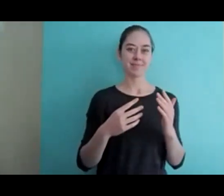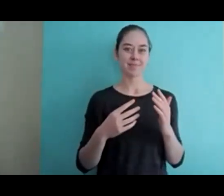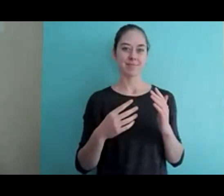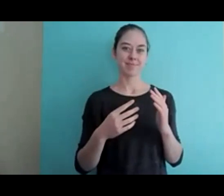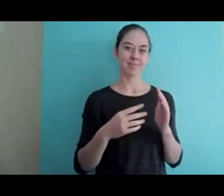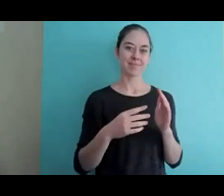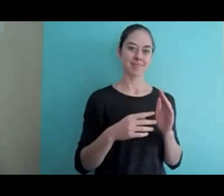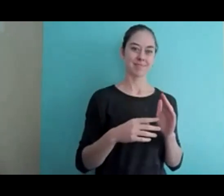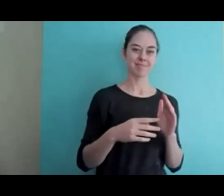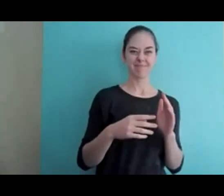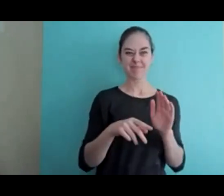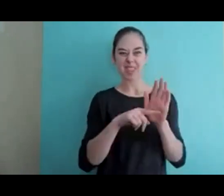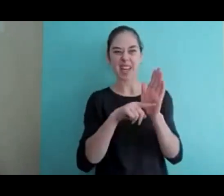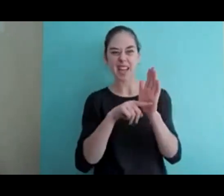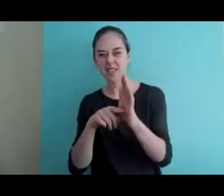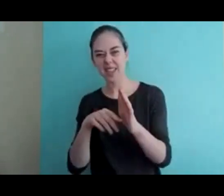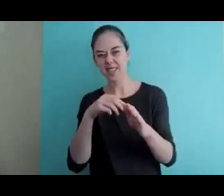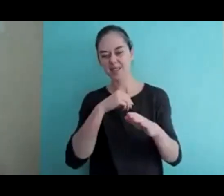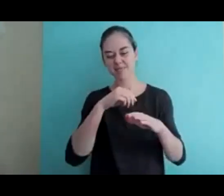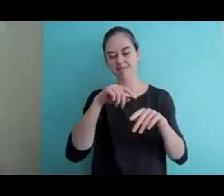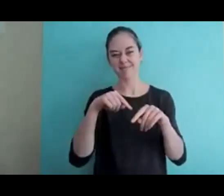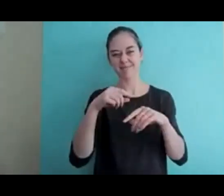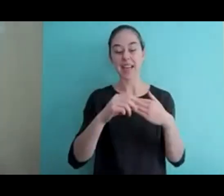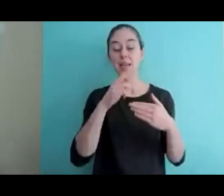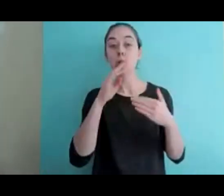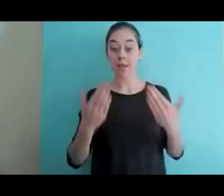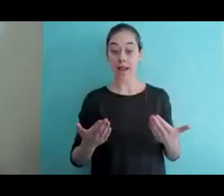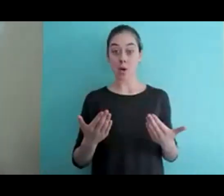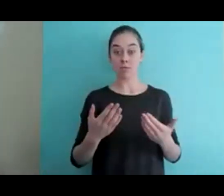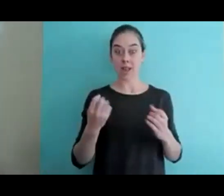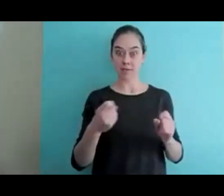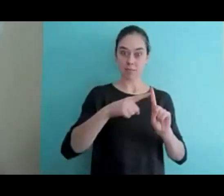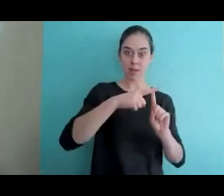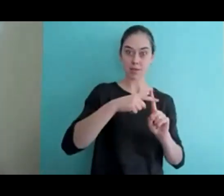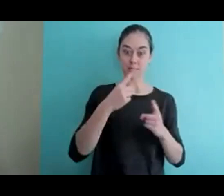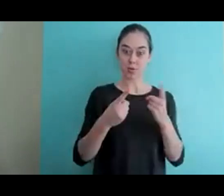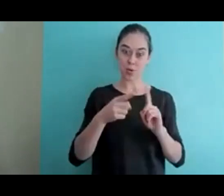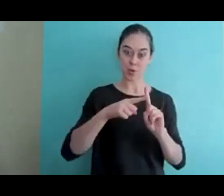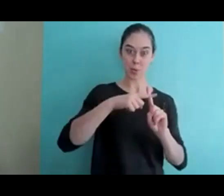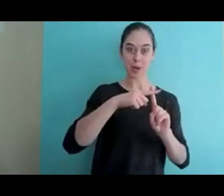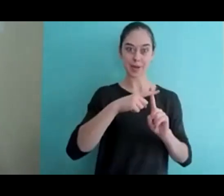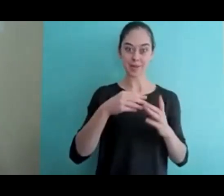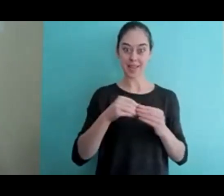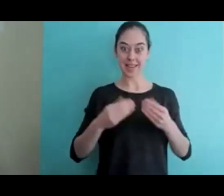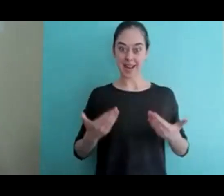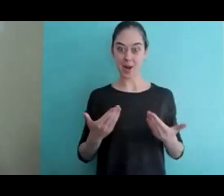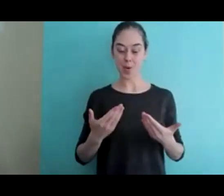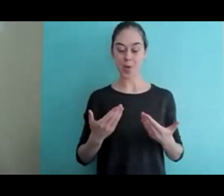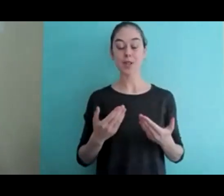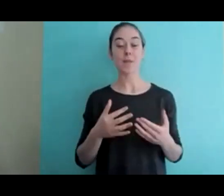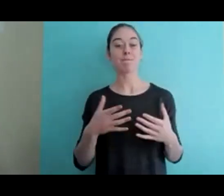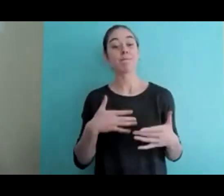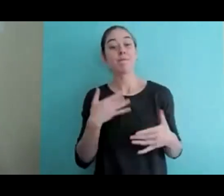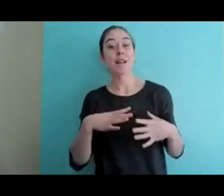So to share positive messages too. And what we're doing is very, very positive. So, yeah, if feel free to do that. You don't have